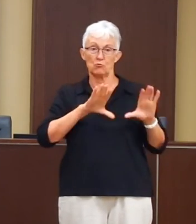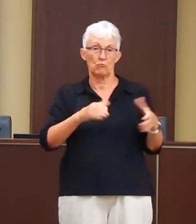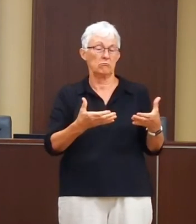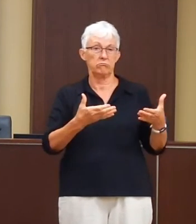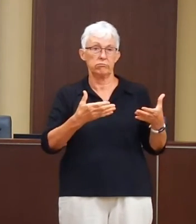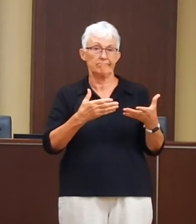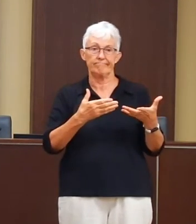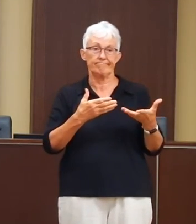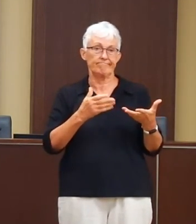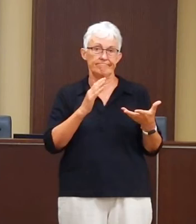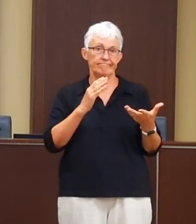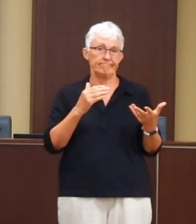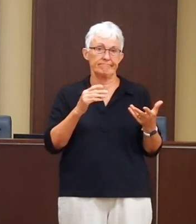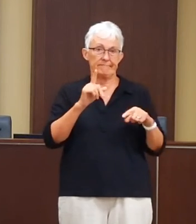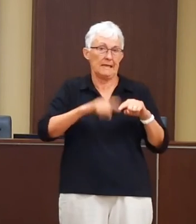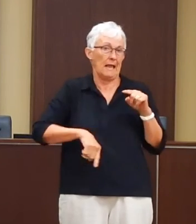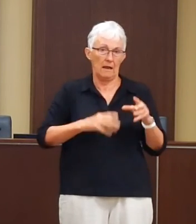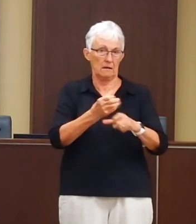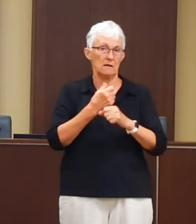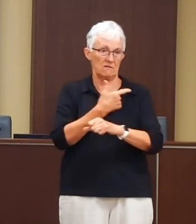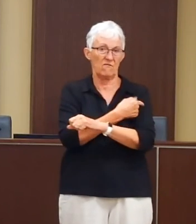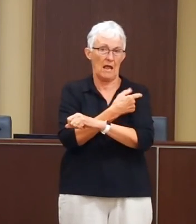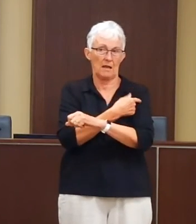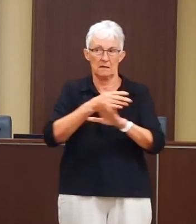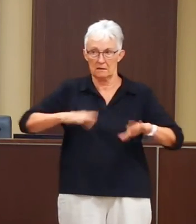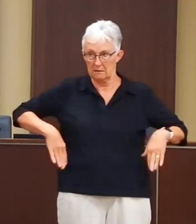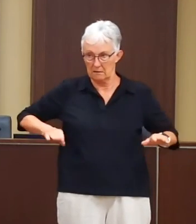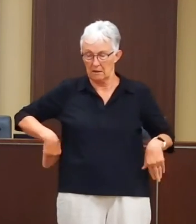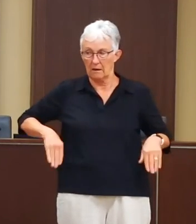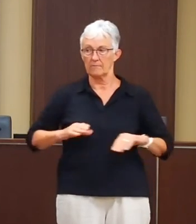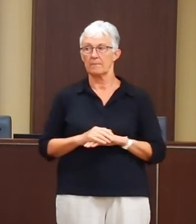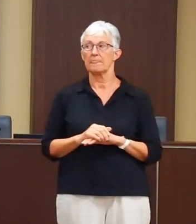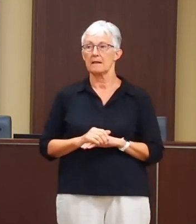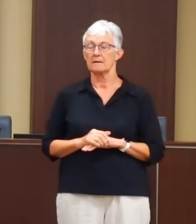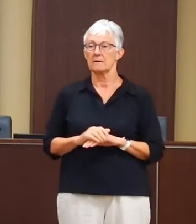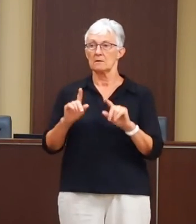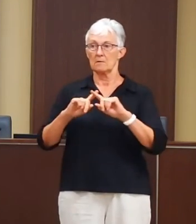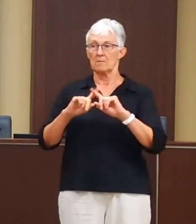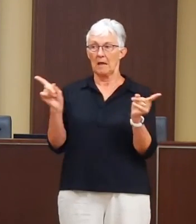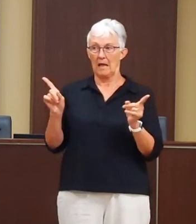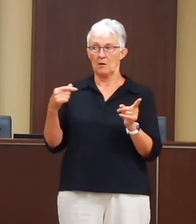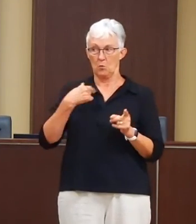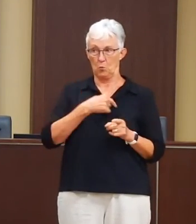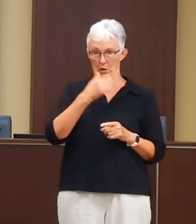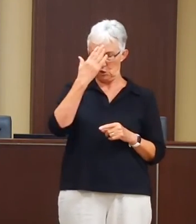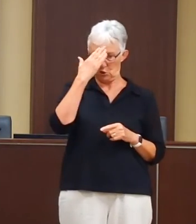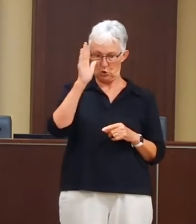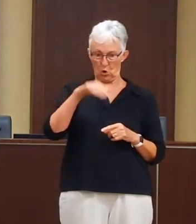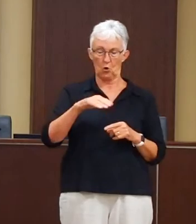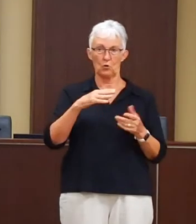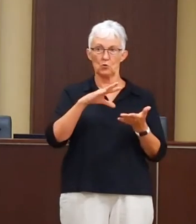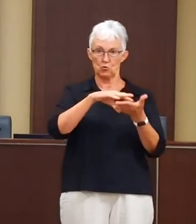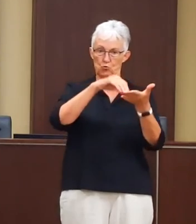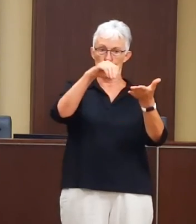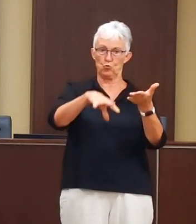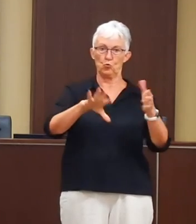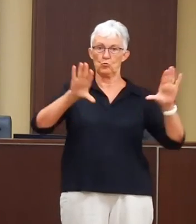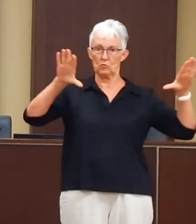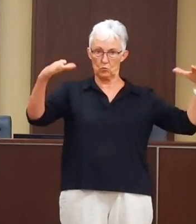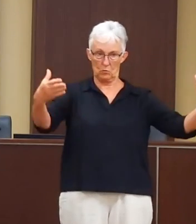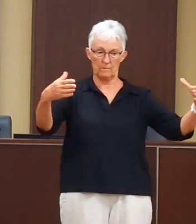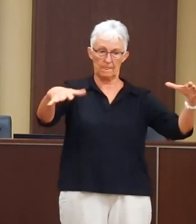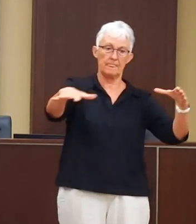not corroborated by any hard data, that there's that the student population, the under 12 population,